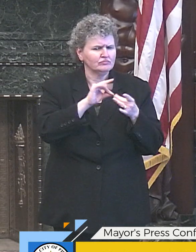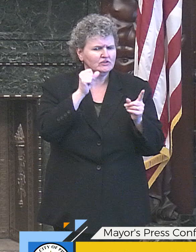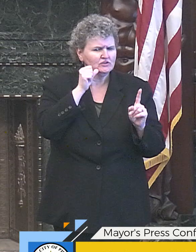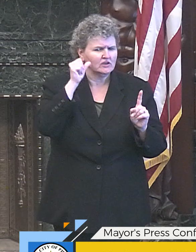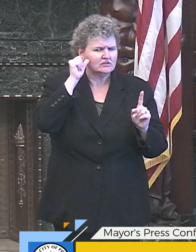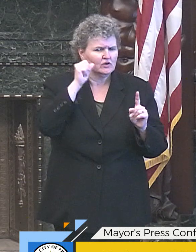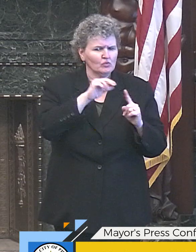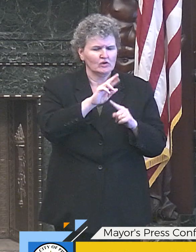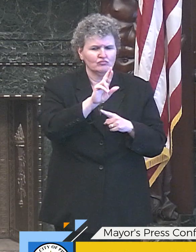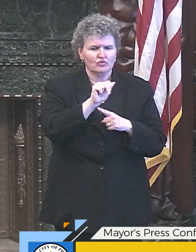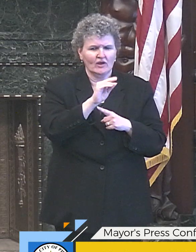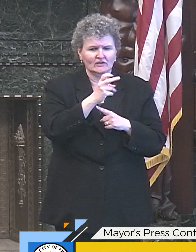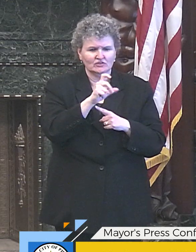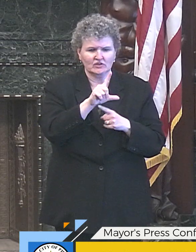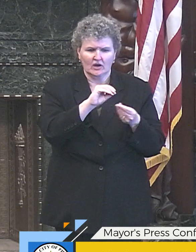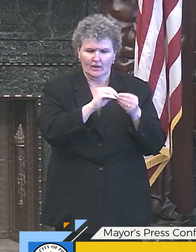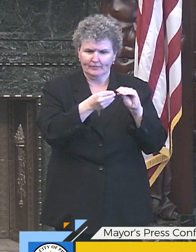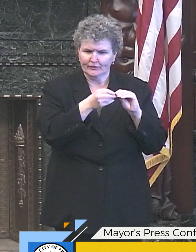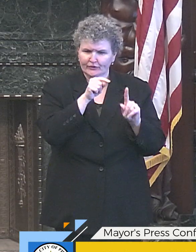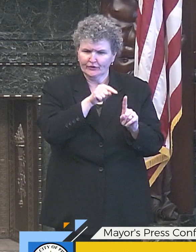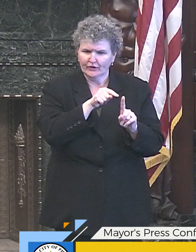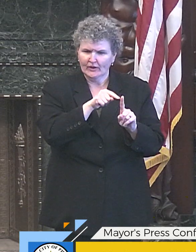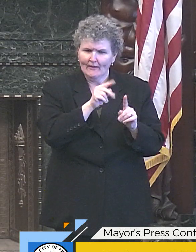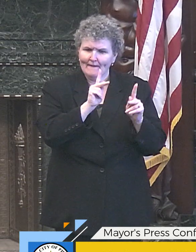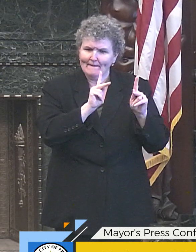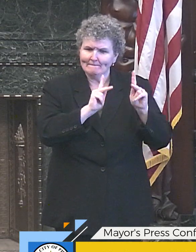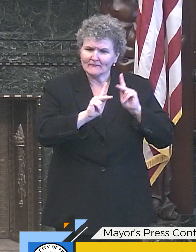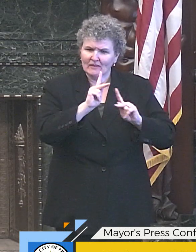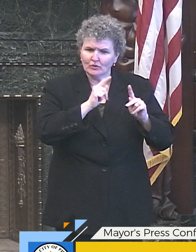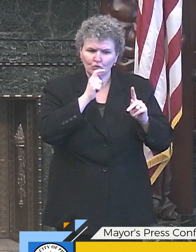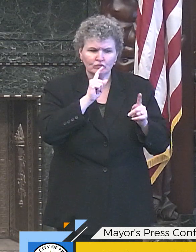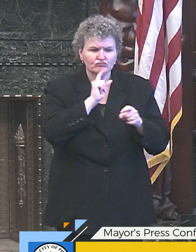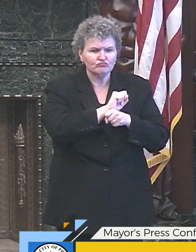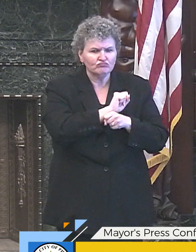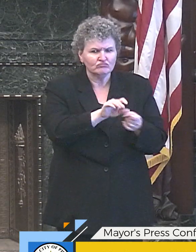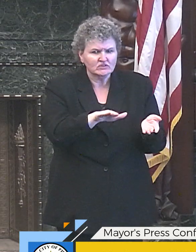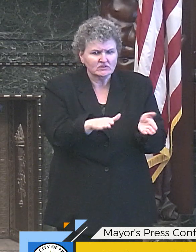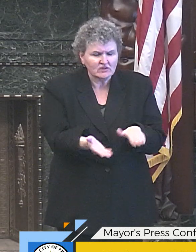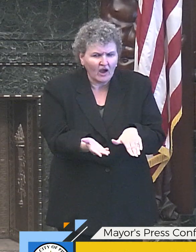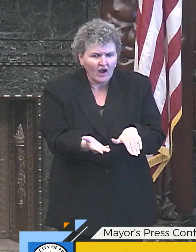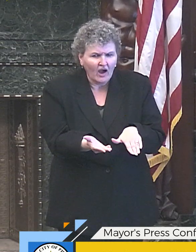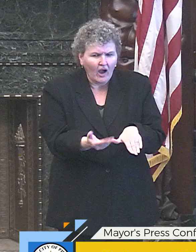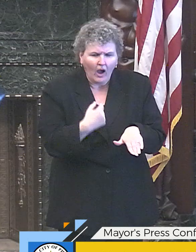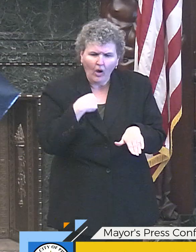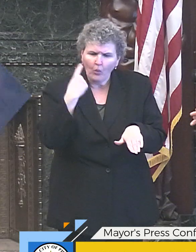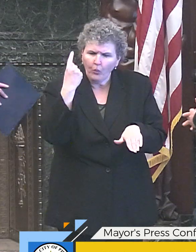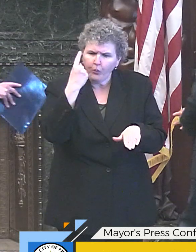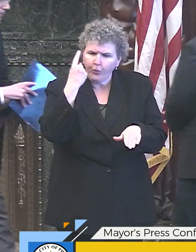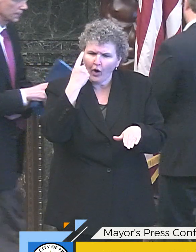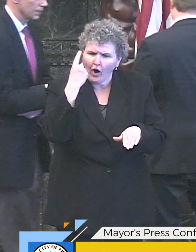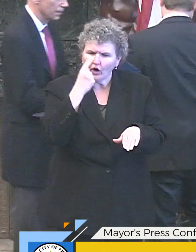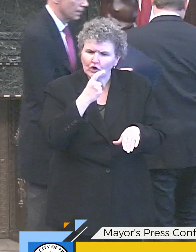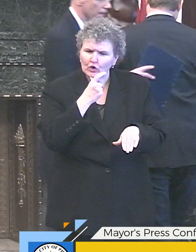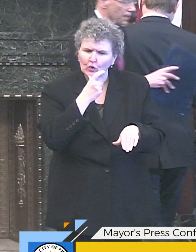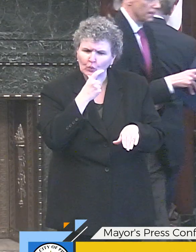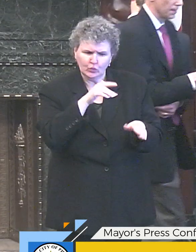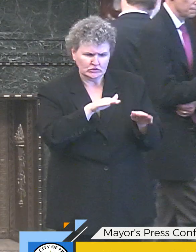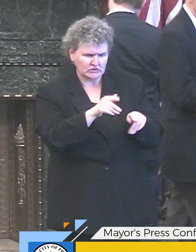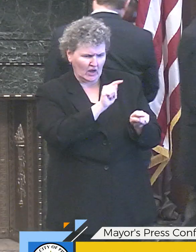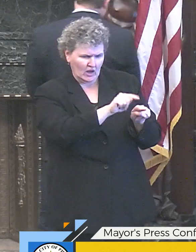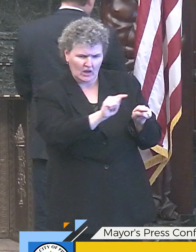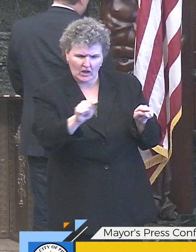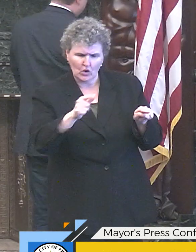data on the people who have succumbed to the virus. I was wondering if that was provided and if I could get that.